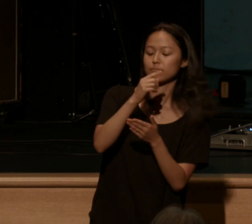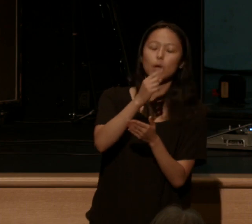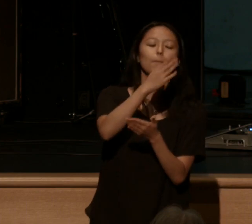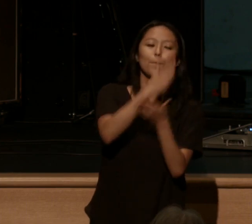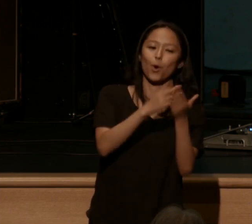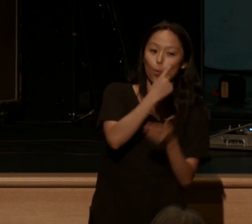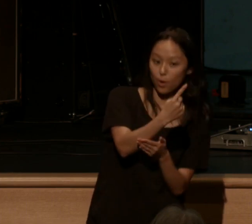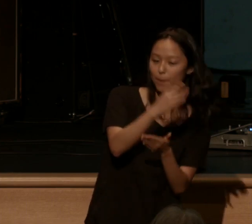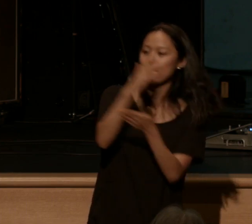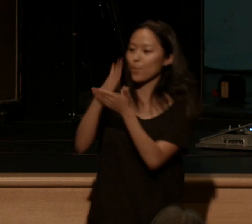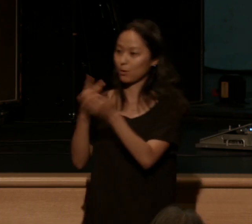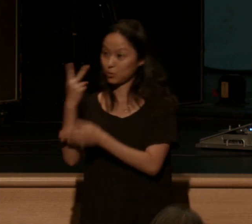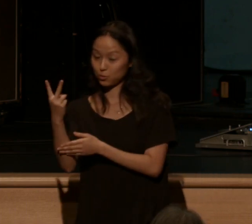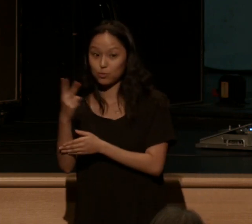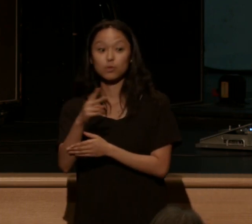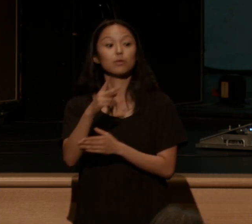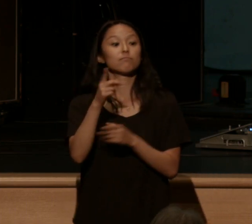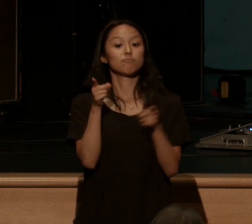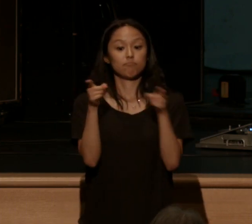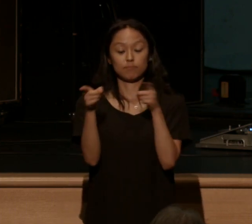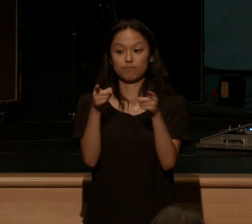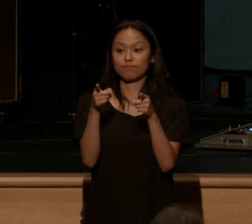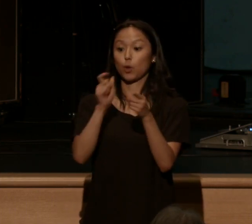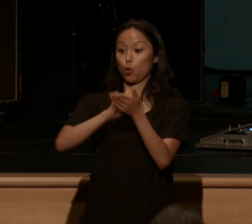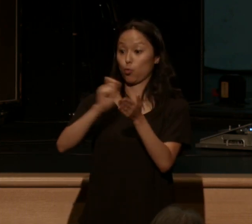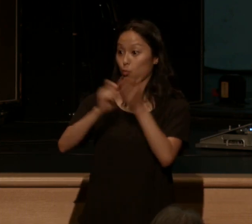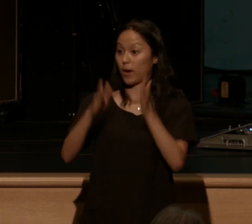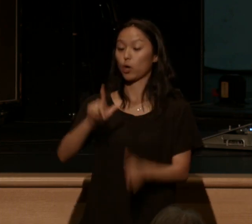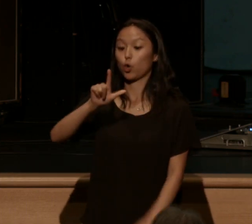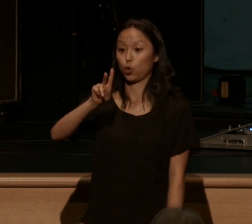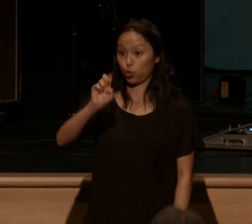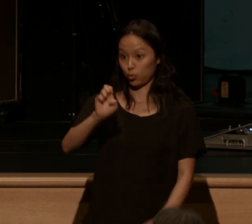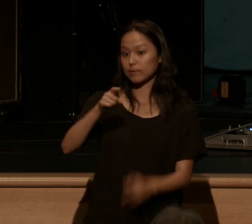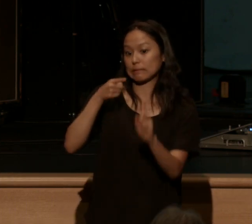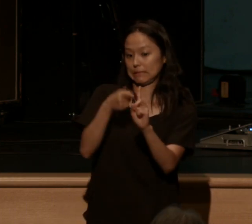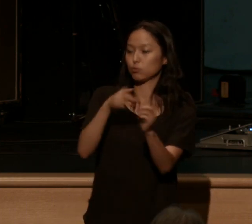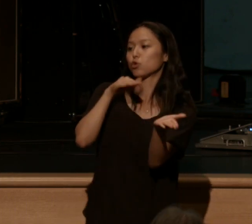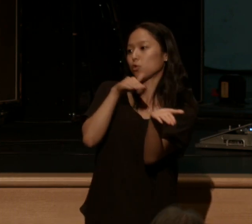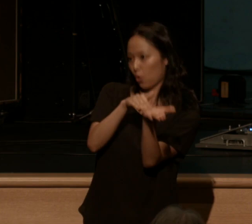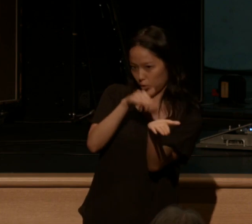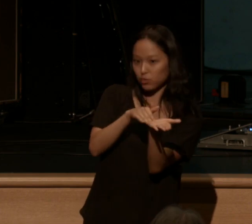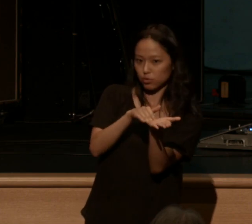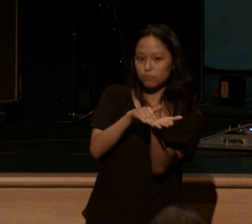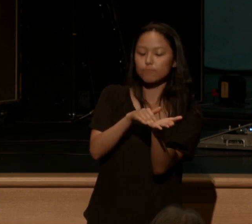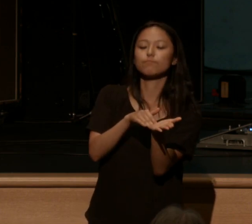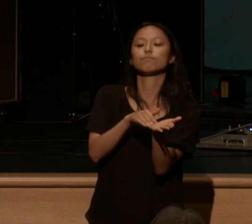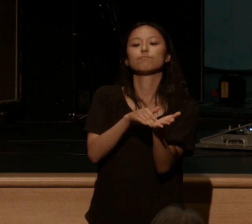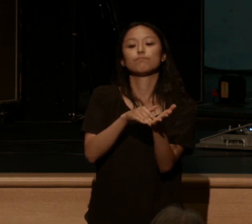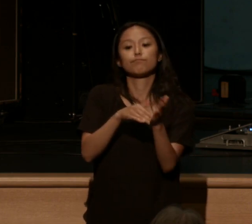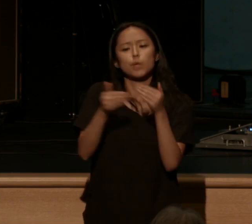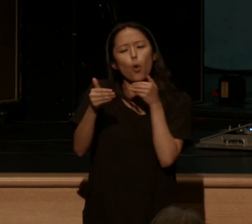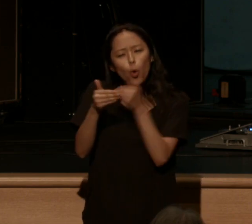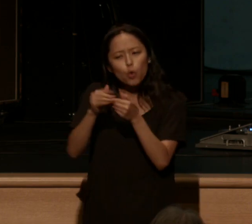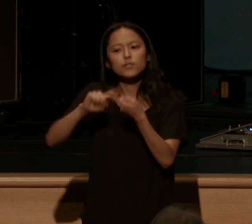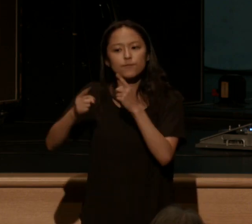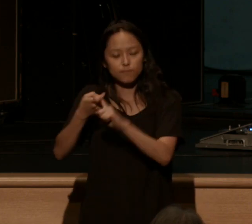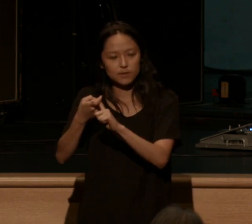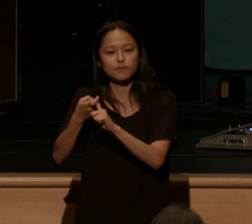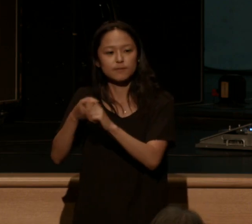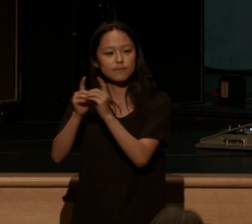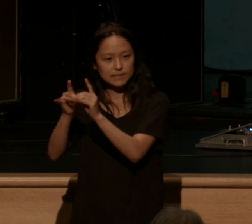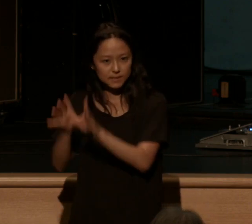Luke and Acts are written by Luke, who was a physician or a doctor, a close friend, again, of the